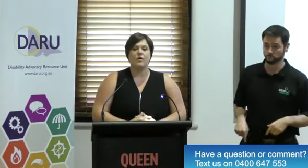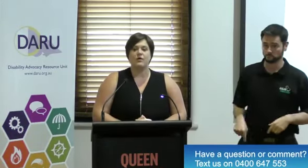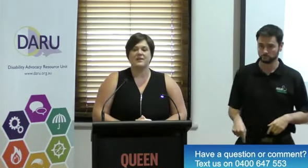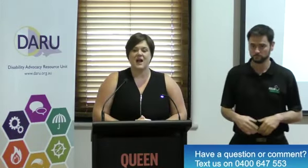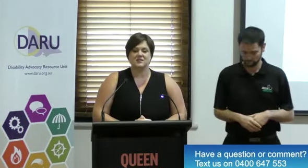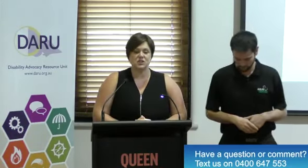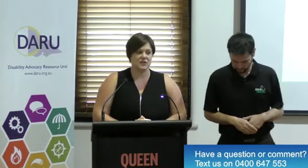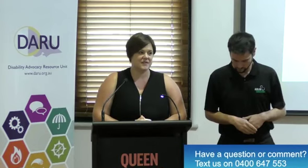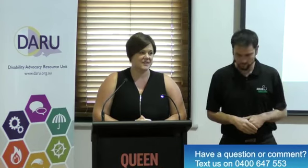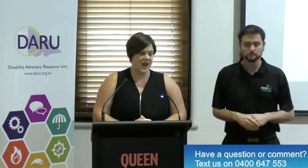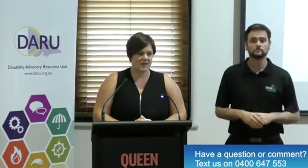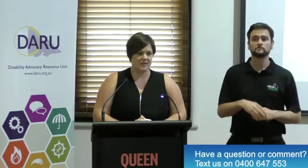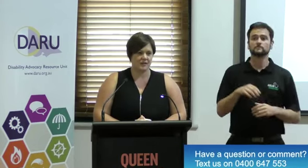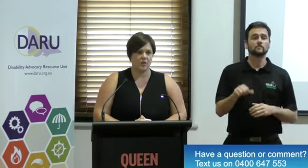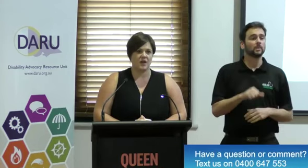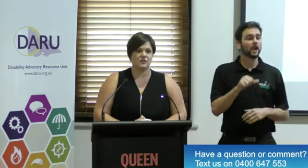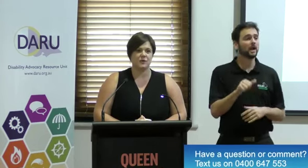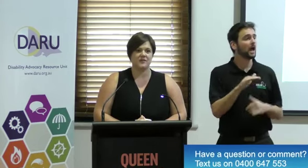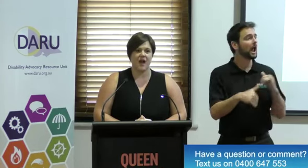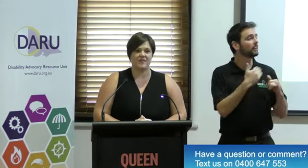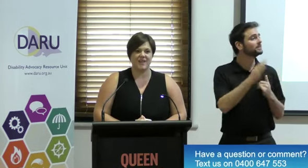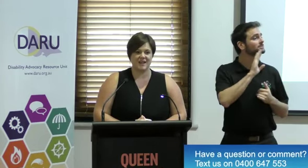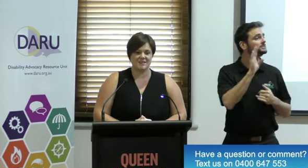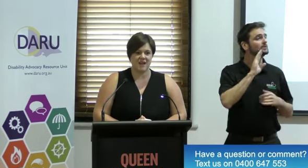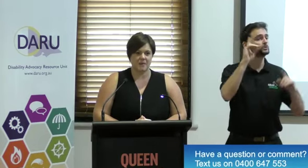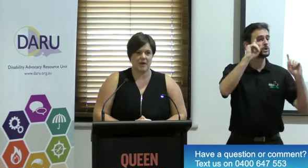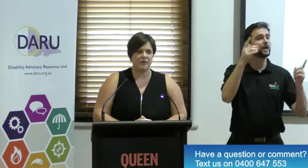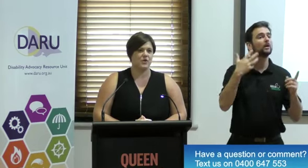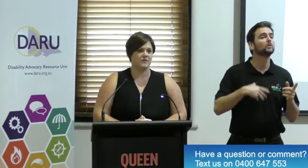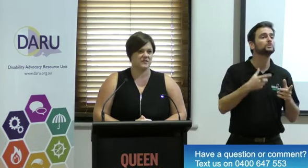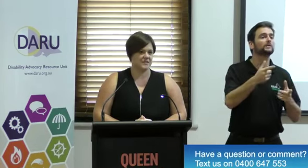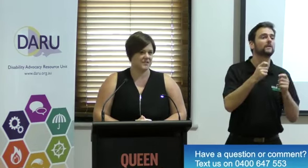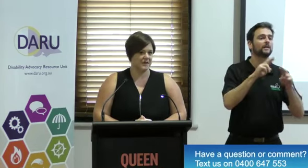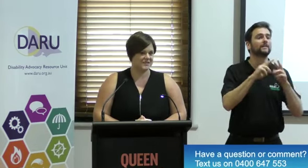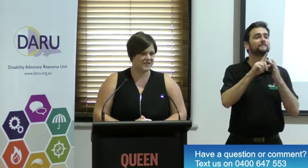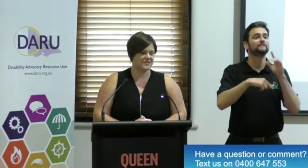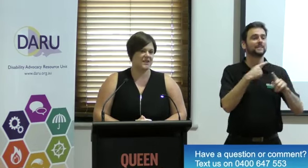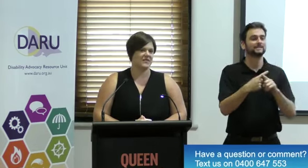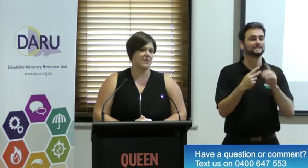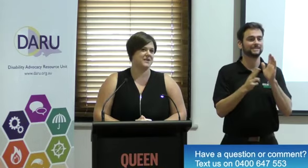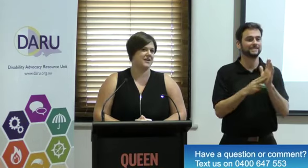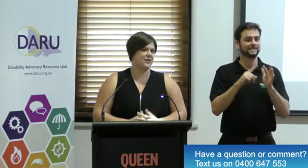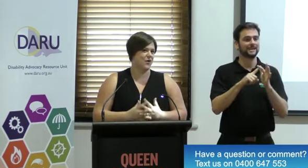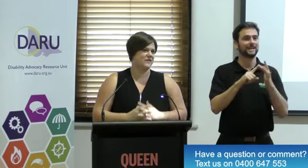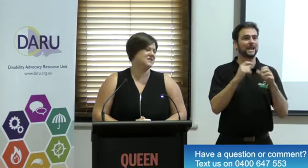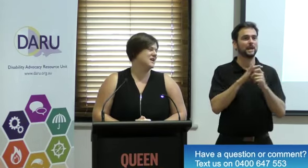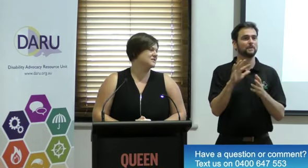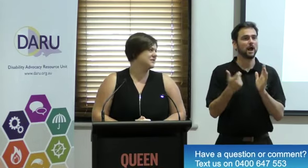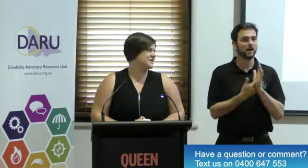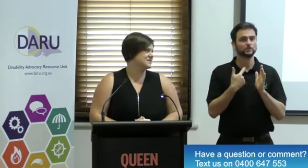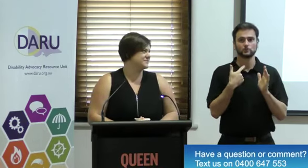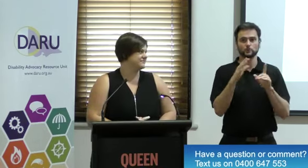Now for the last session of the day, I would like to invite Felix Neighbour from the Office for Disability to give an update on the